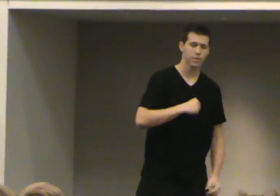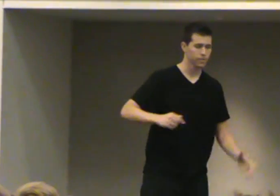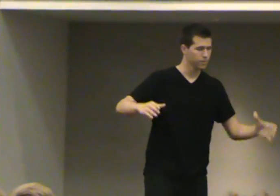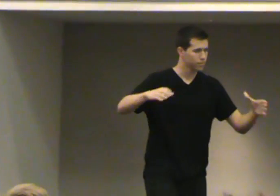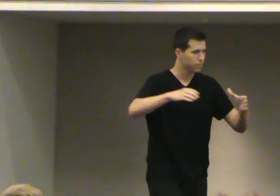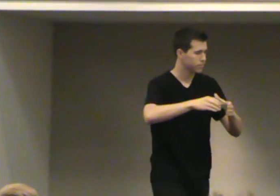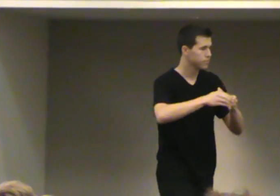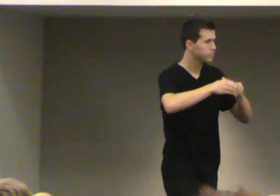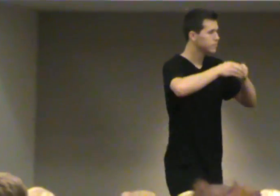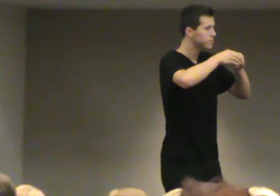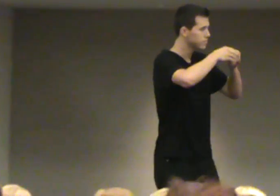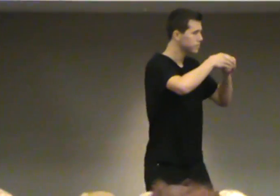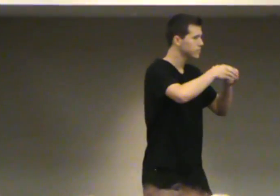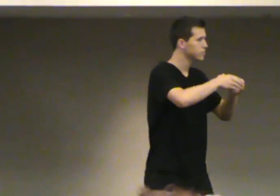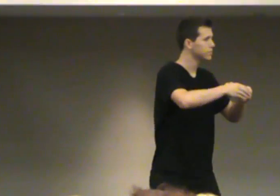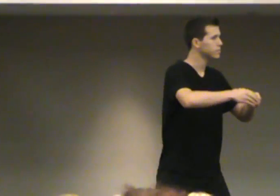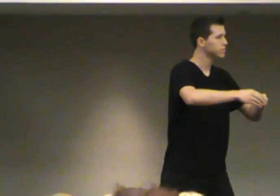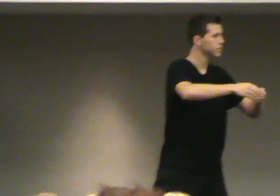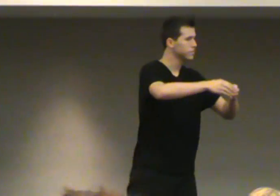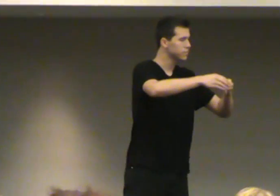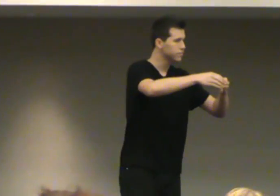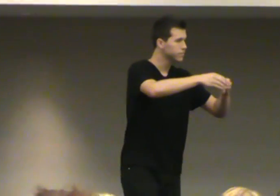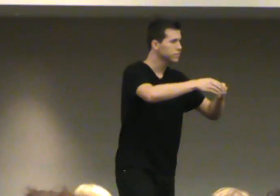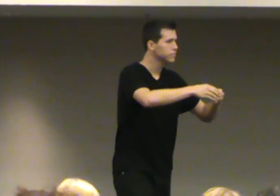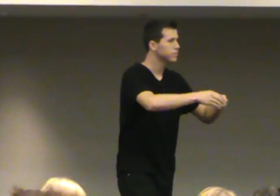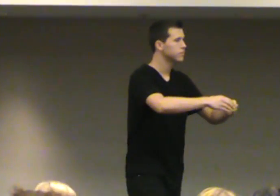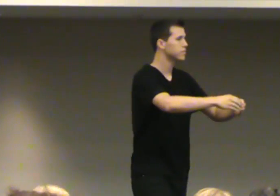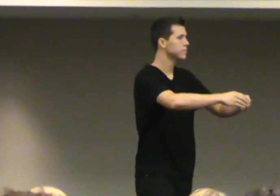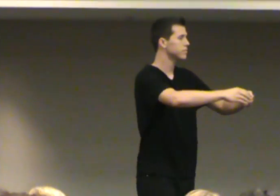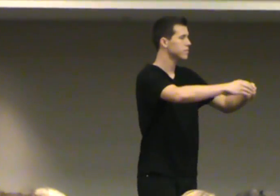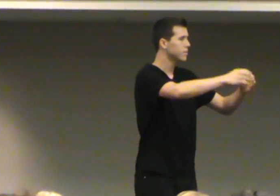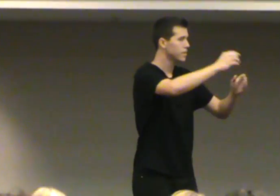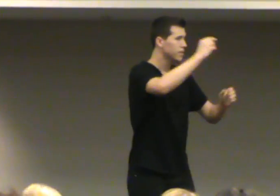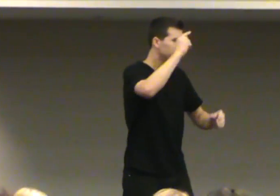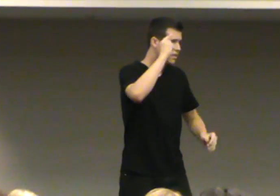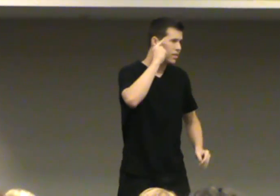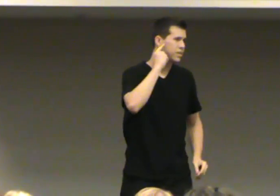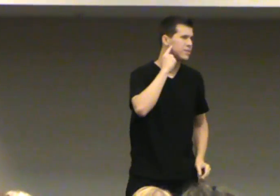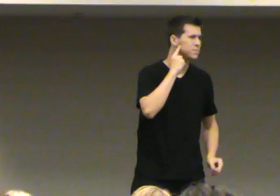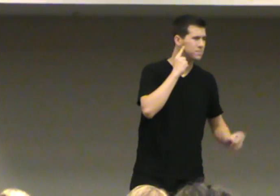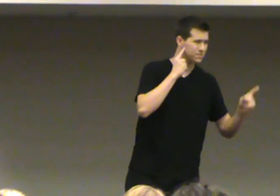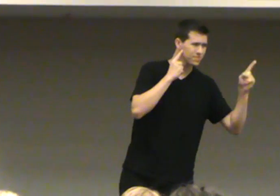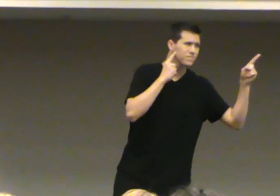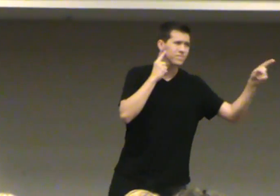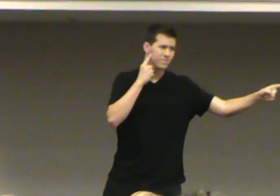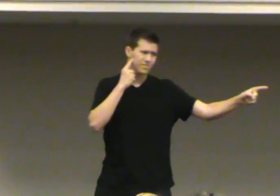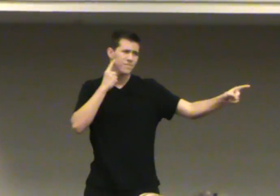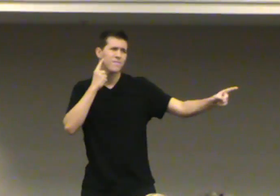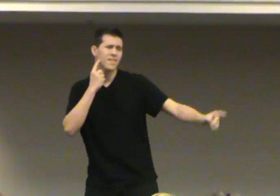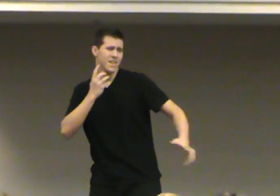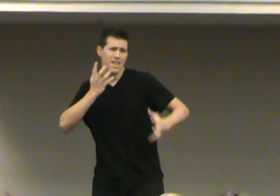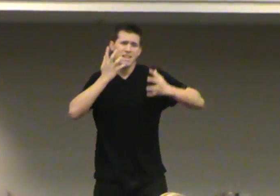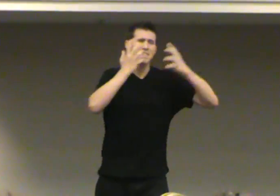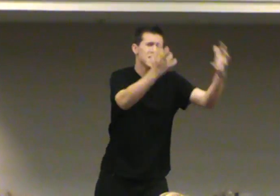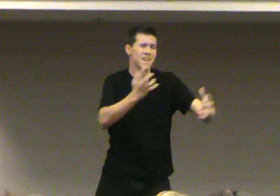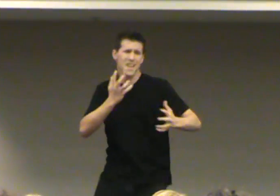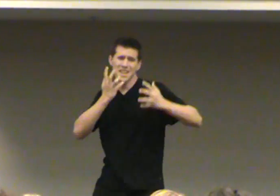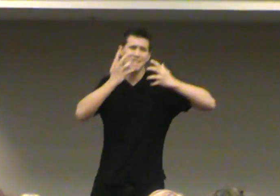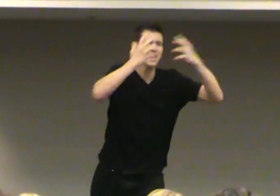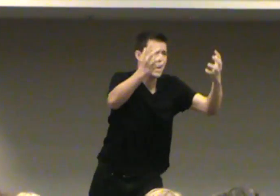right behind us as we started off again. But we were still a long ways down the road when I heard the sounds